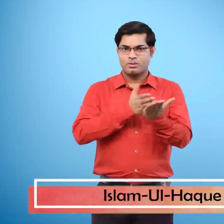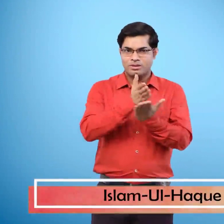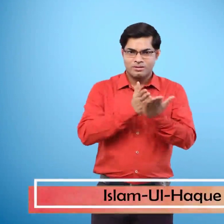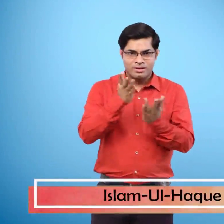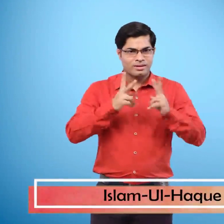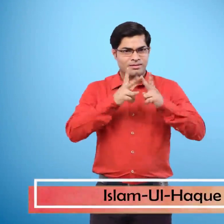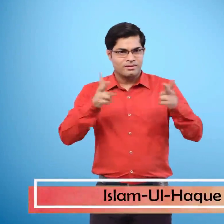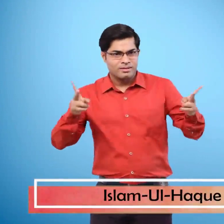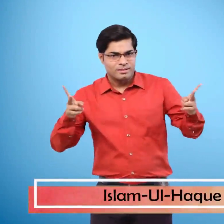Patterns.